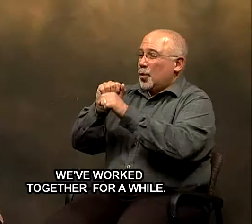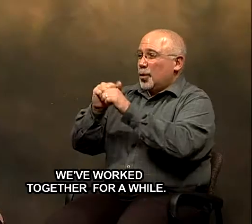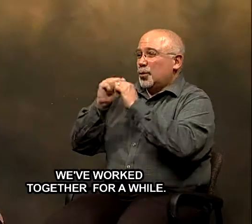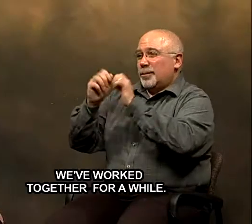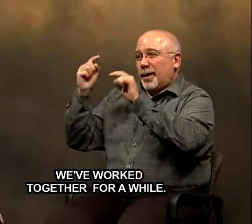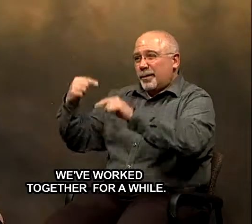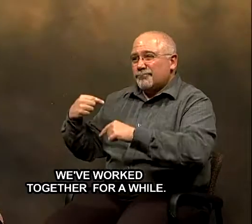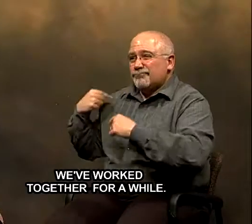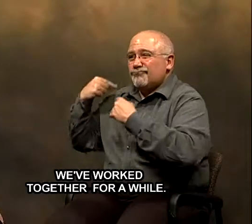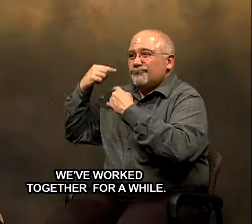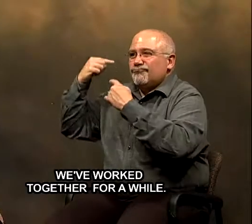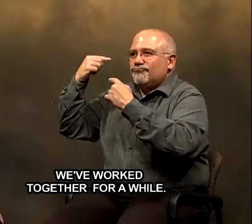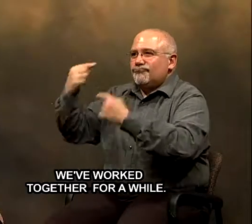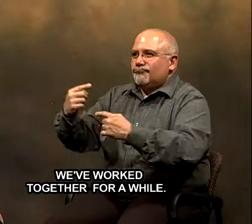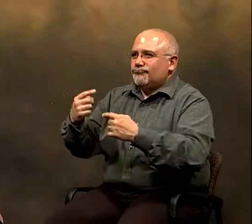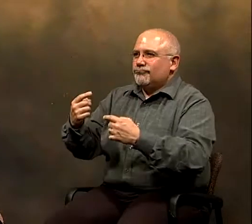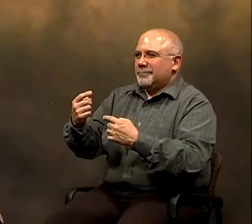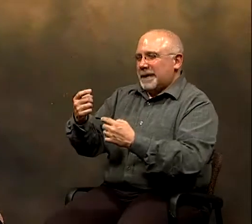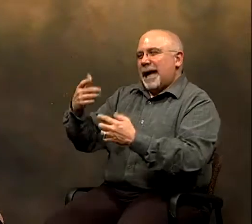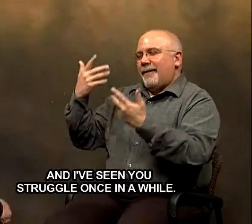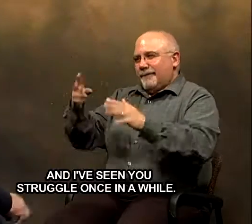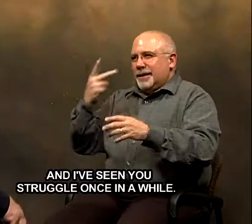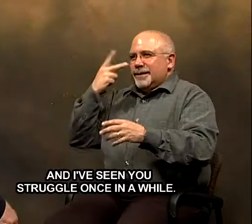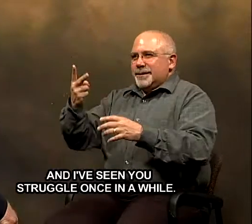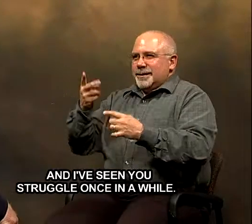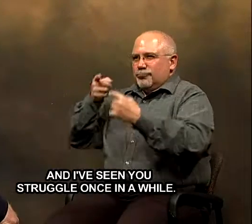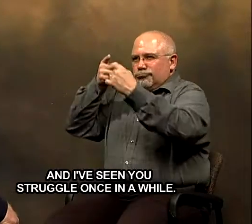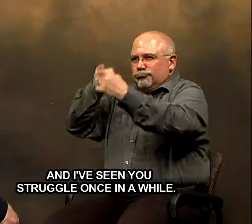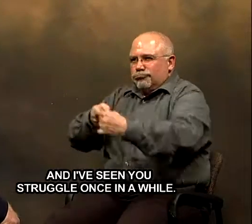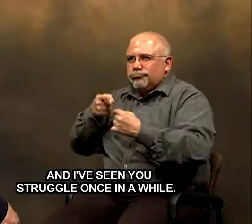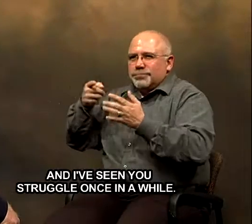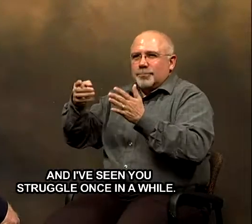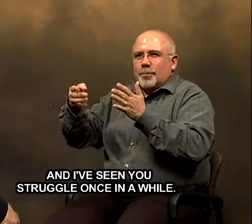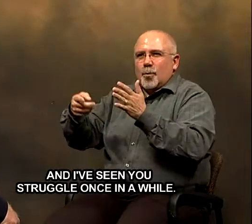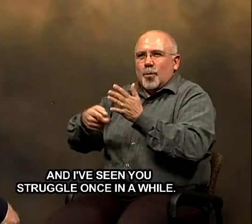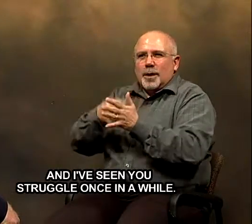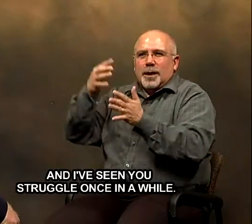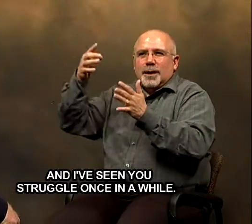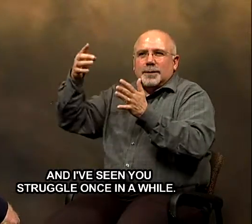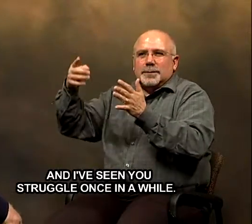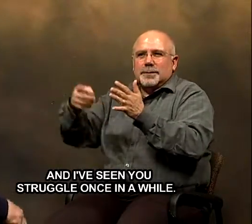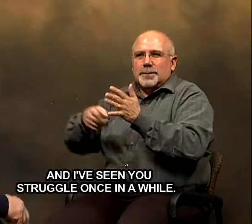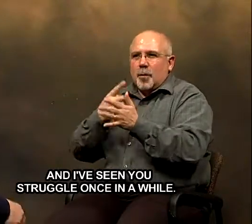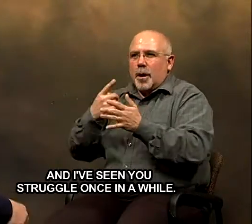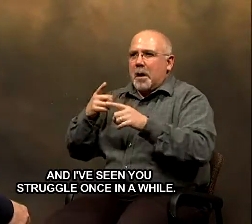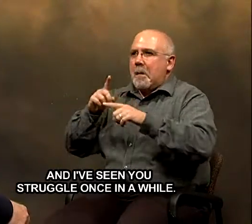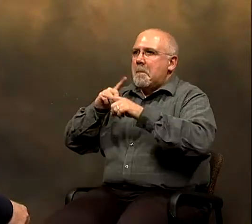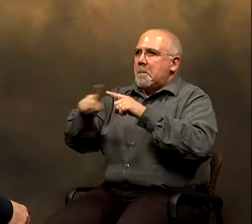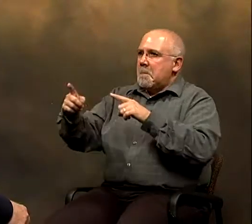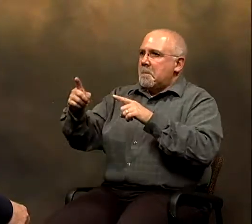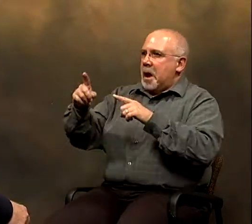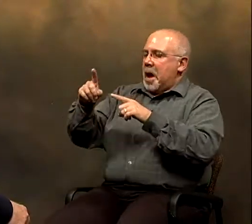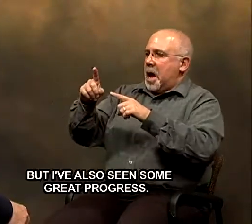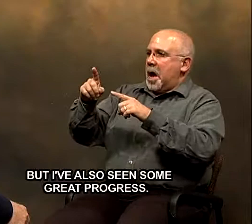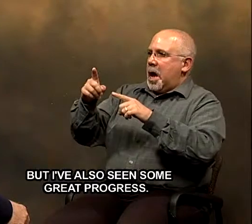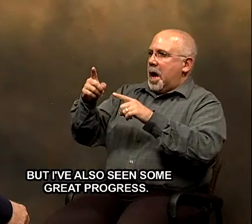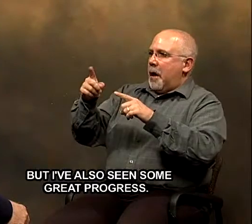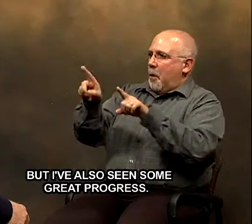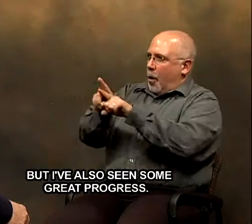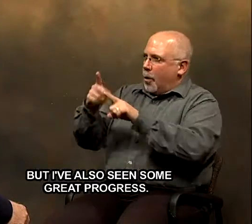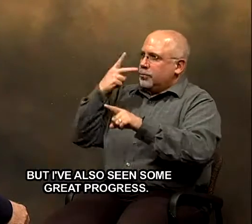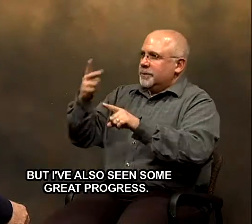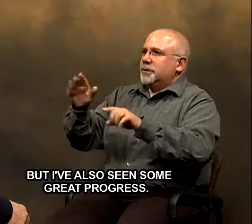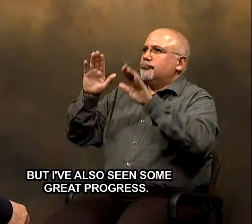We've worked together for a while, and I've seen you struggle once in a while. But